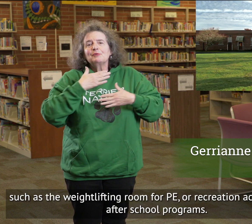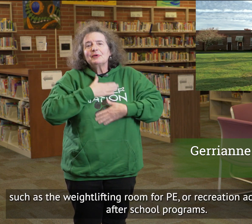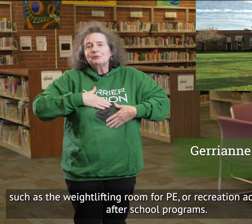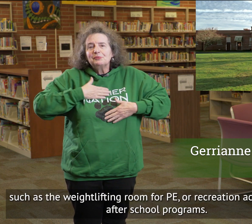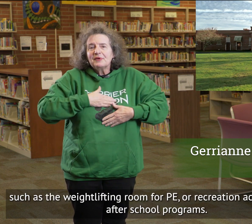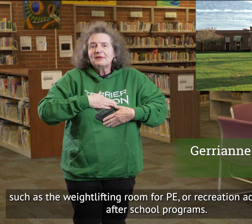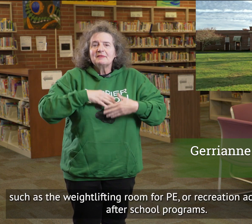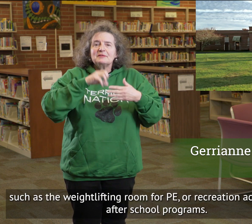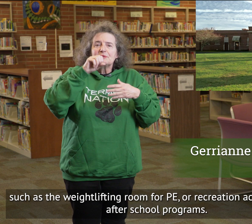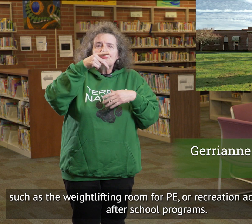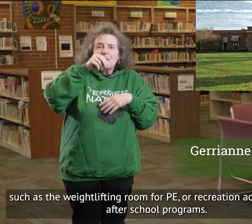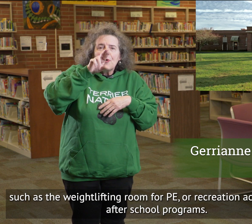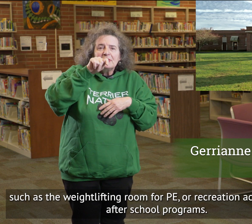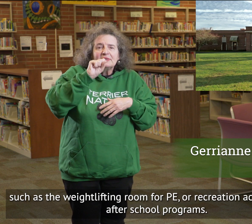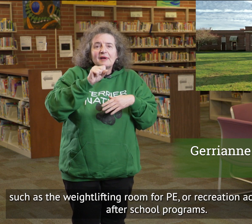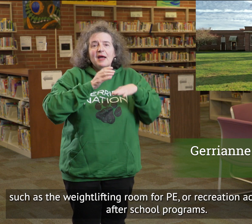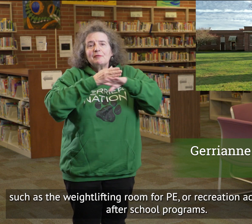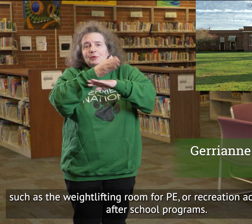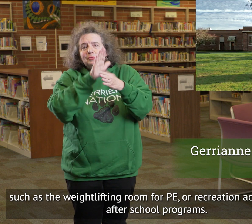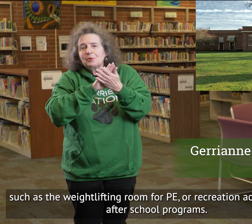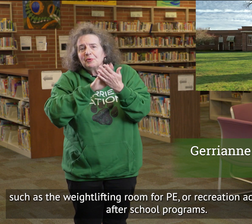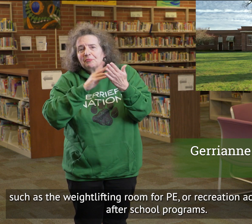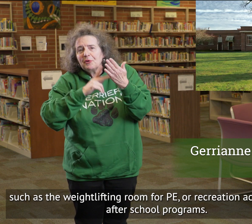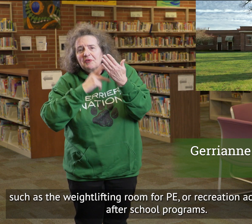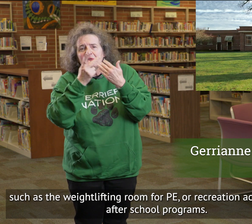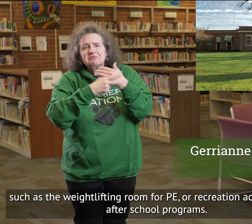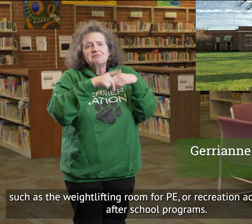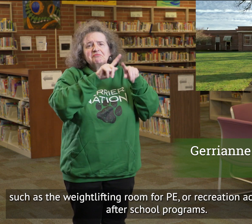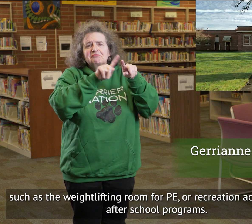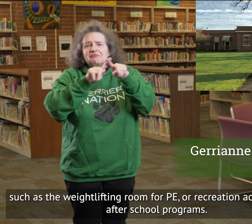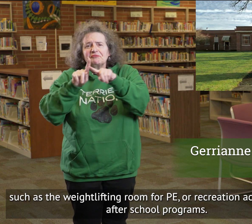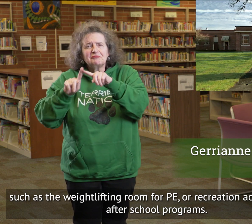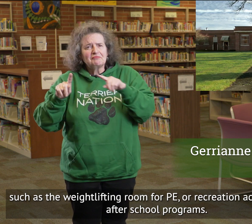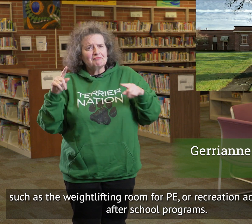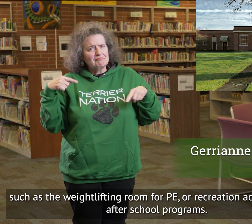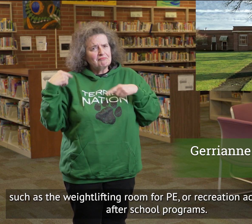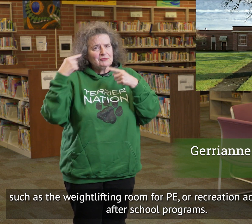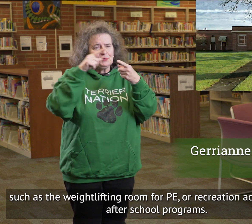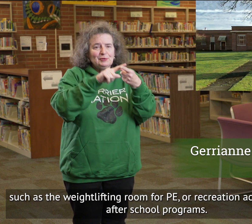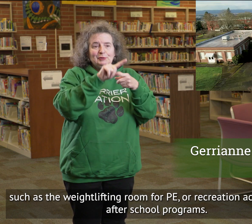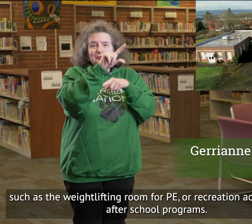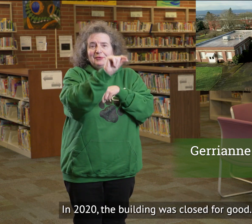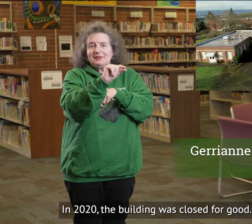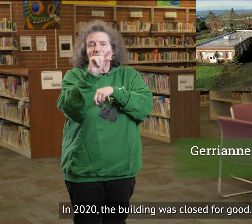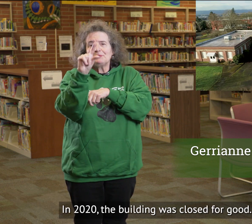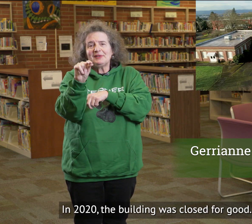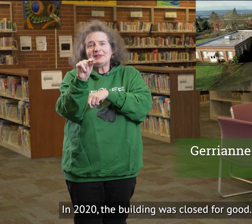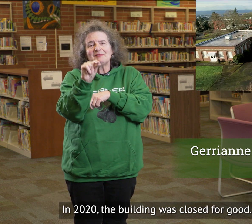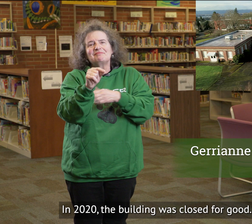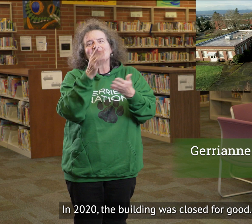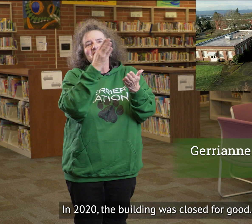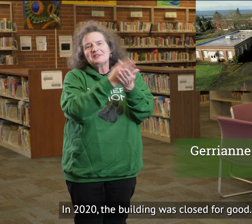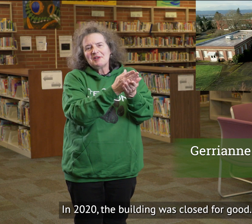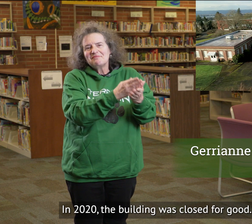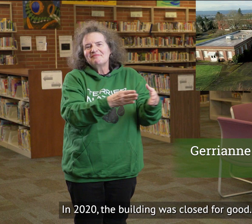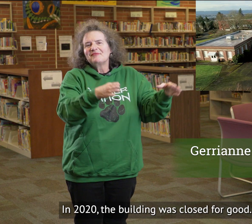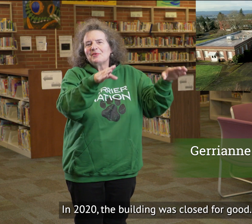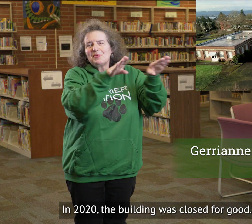for PE or recreation activities and after-school programs. In 2020,